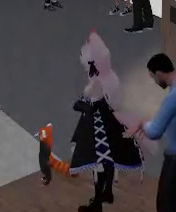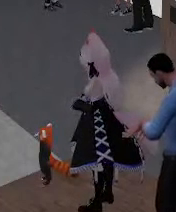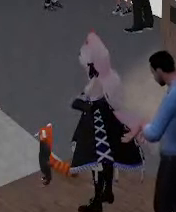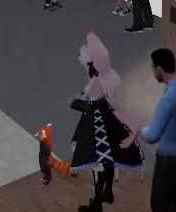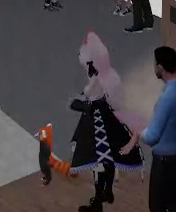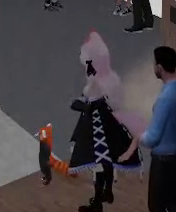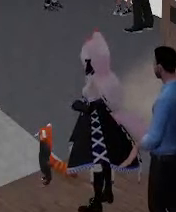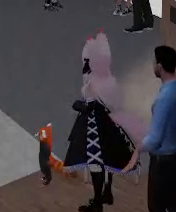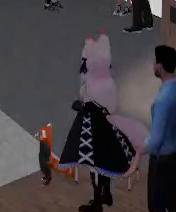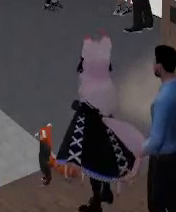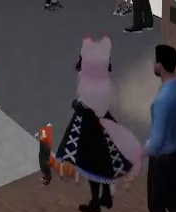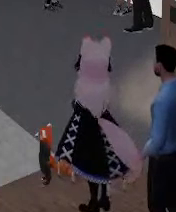Boggle.